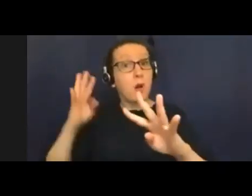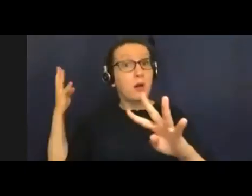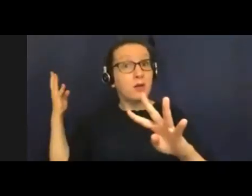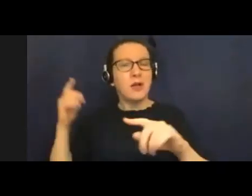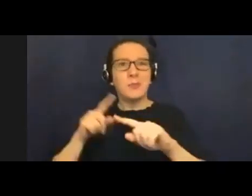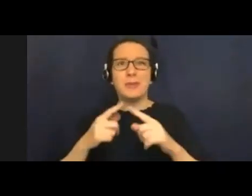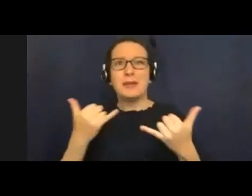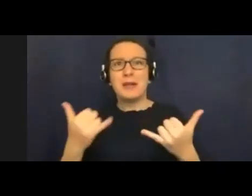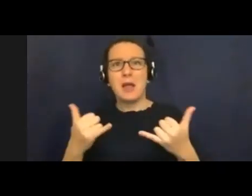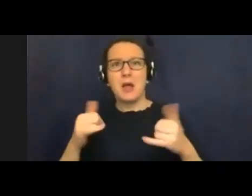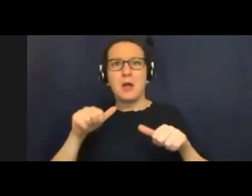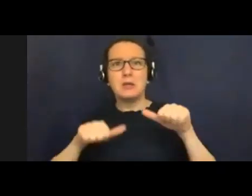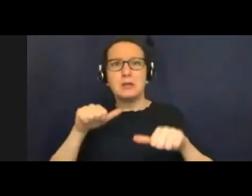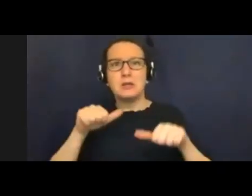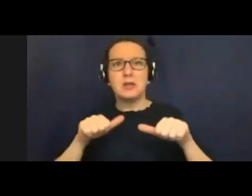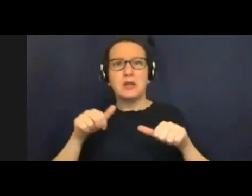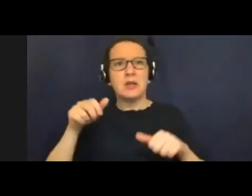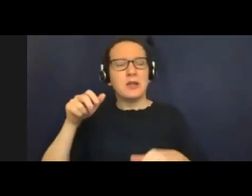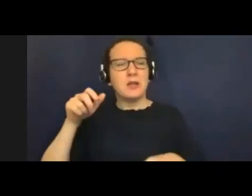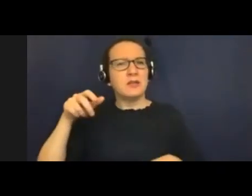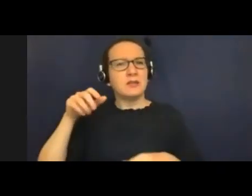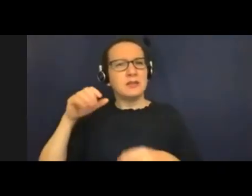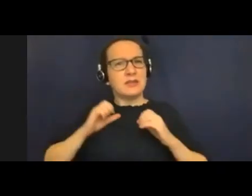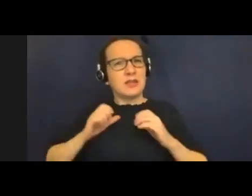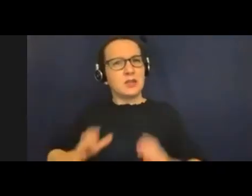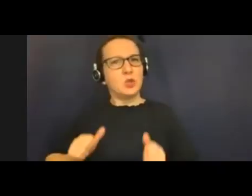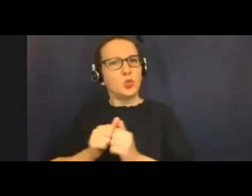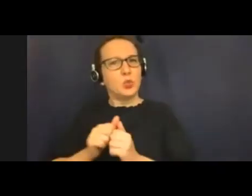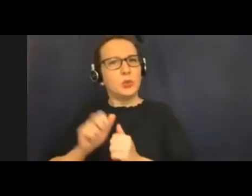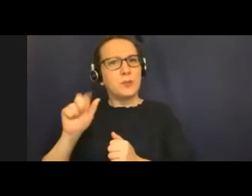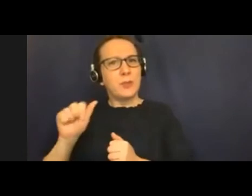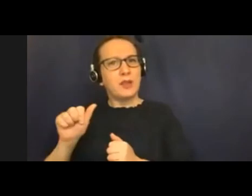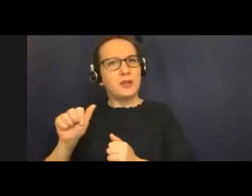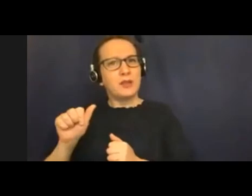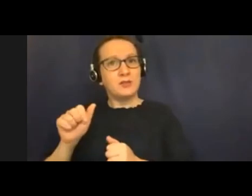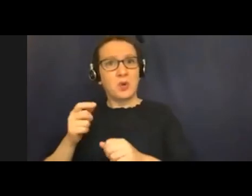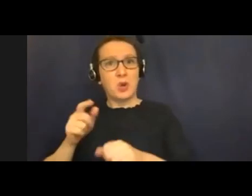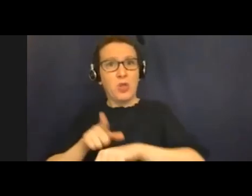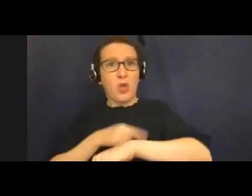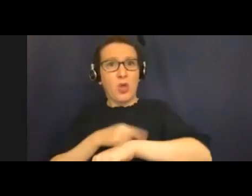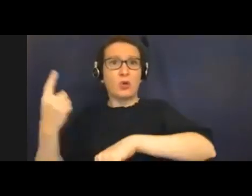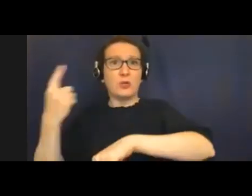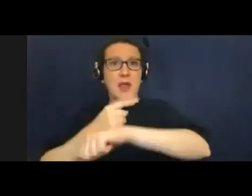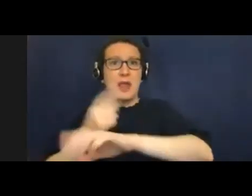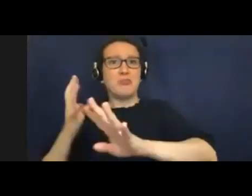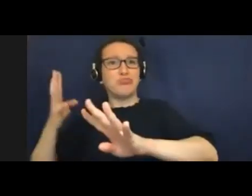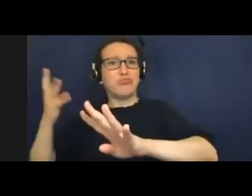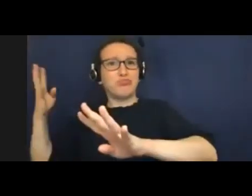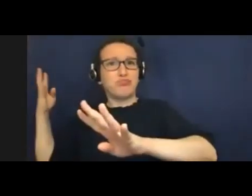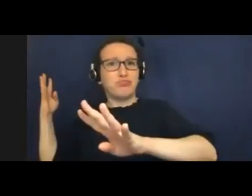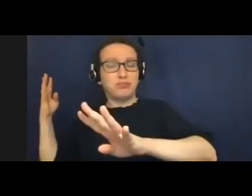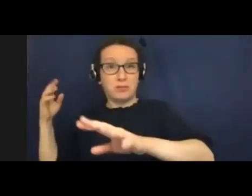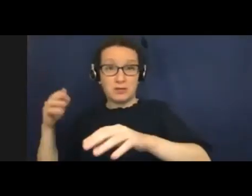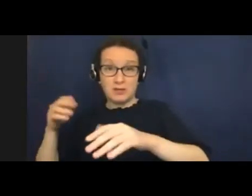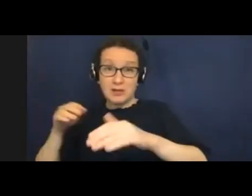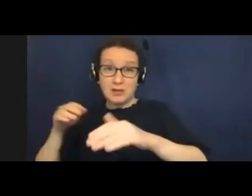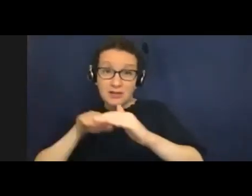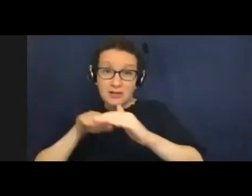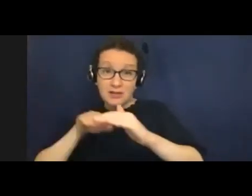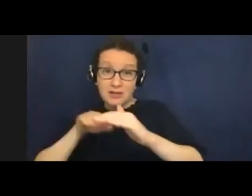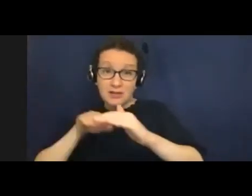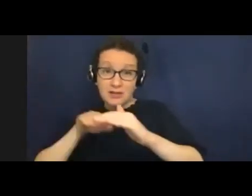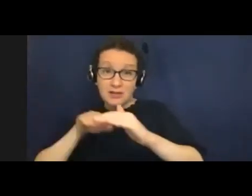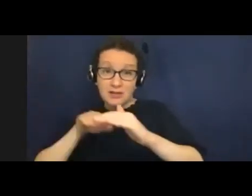particular situation of citizens with disabilities in such very long days, queuing and physical